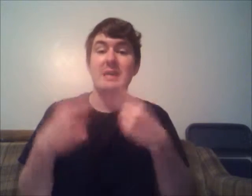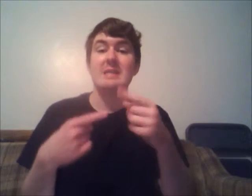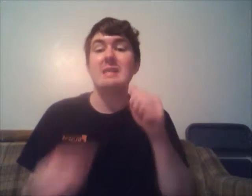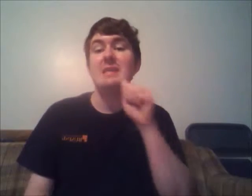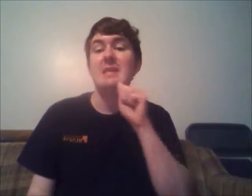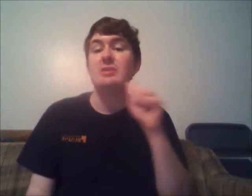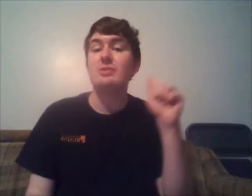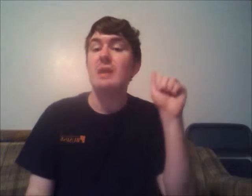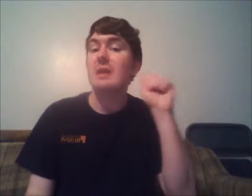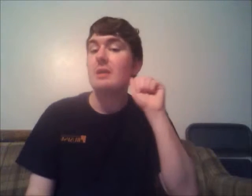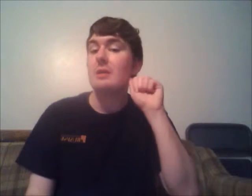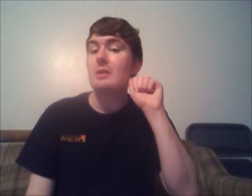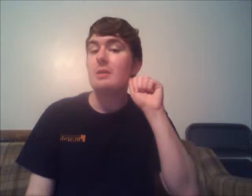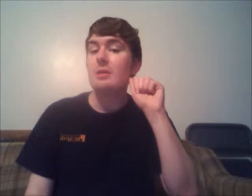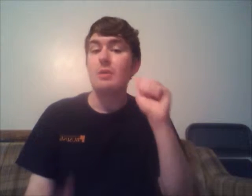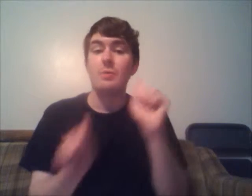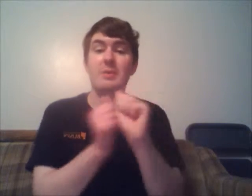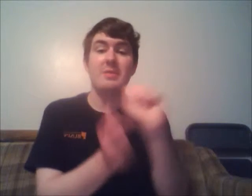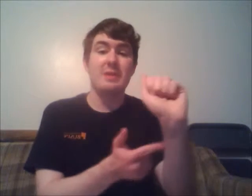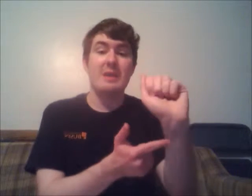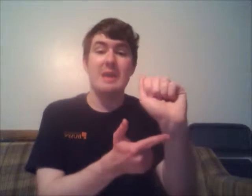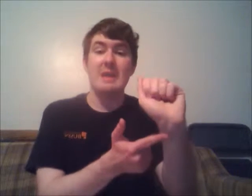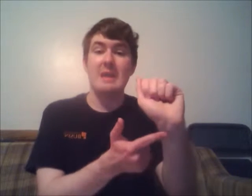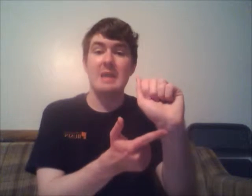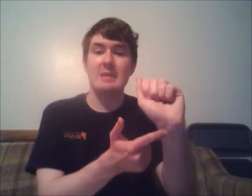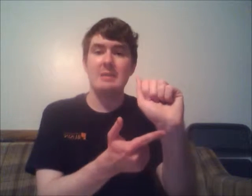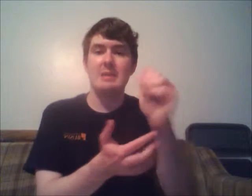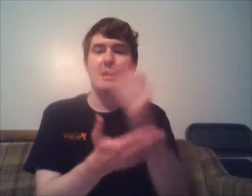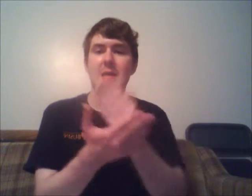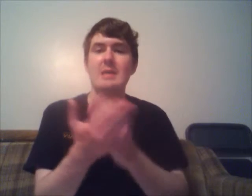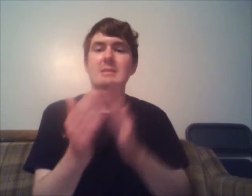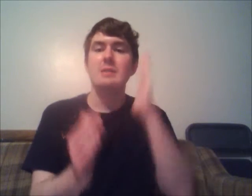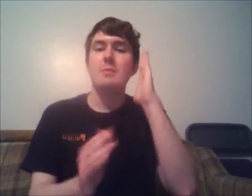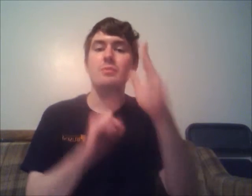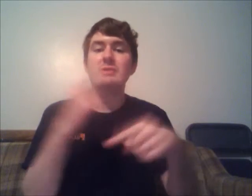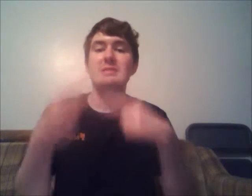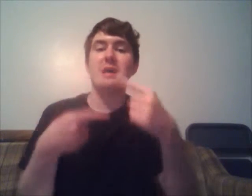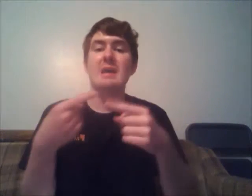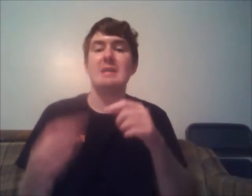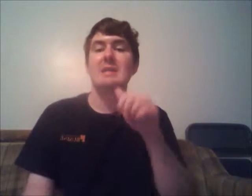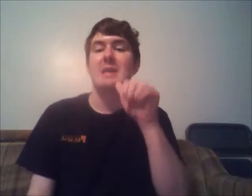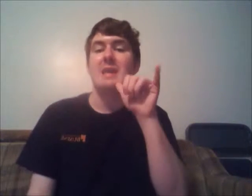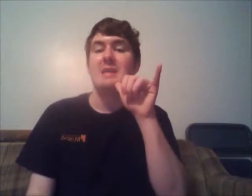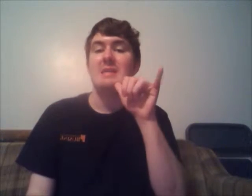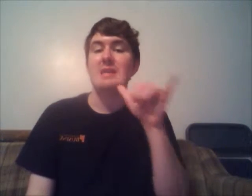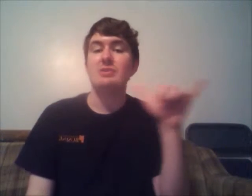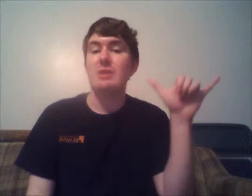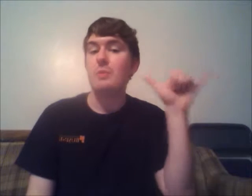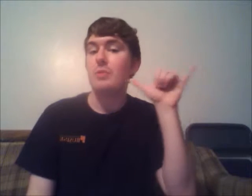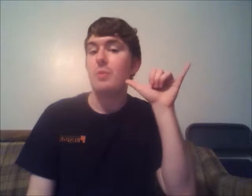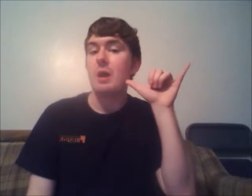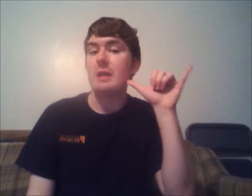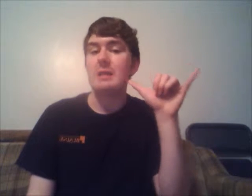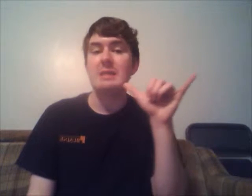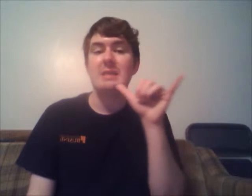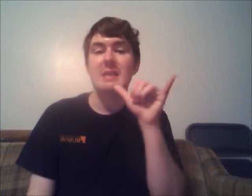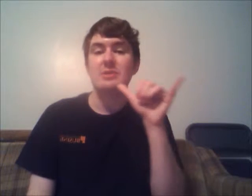sign yesterday with an A hand, and some will sign yesterday with a Y,